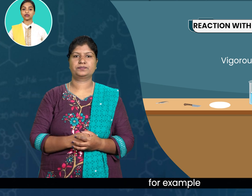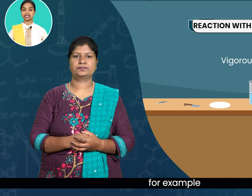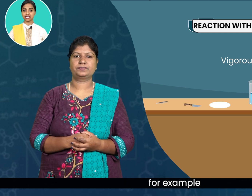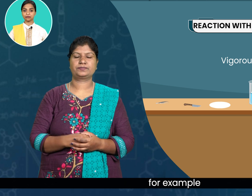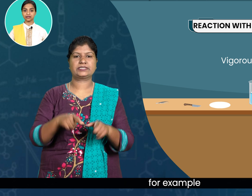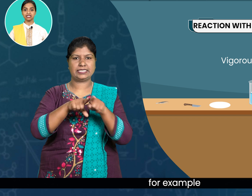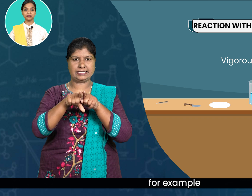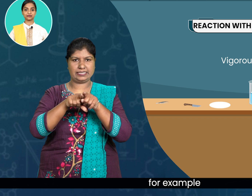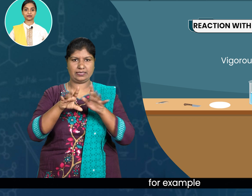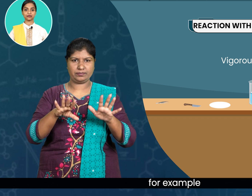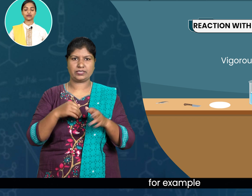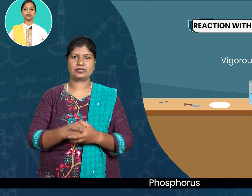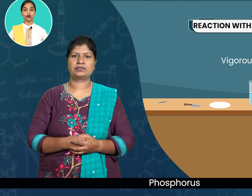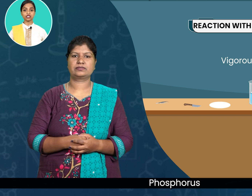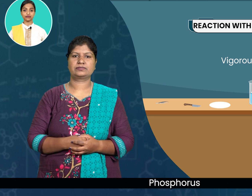For example,